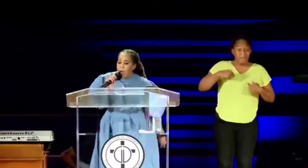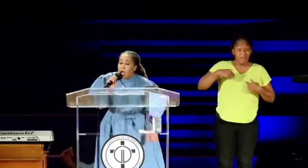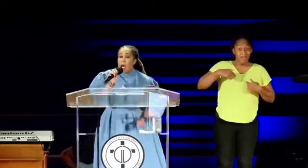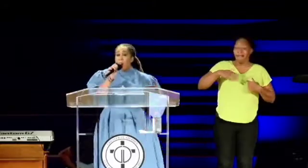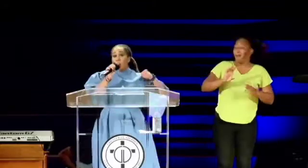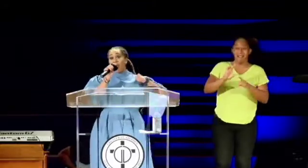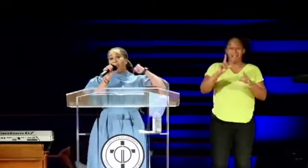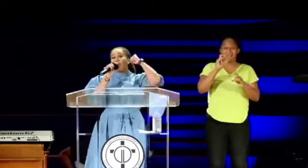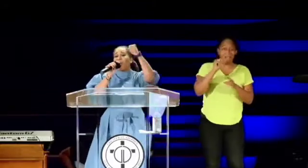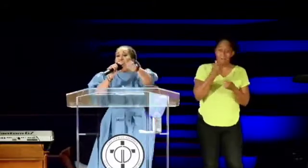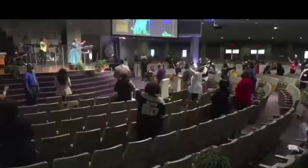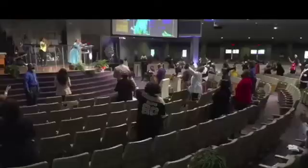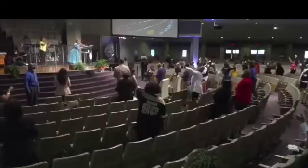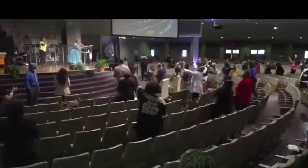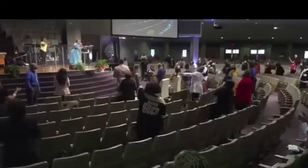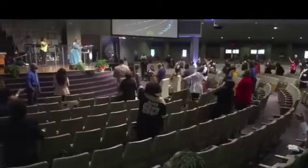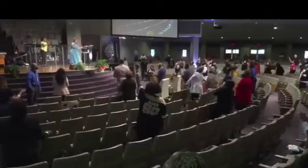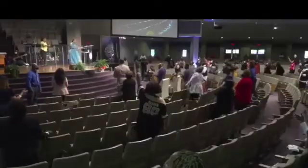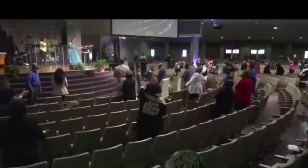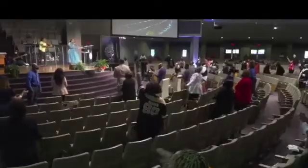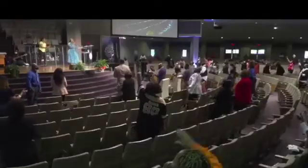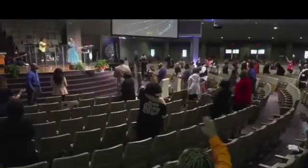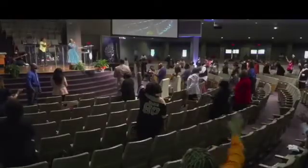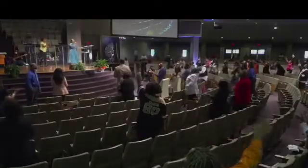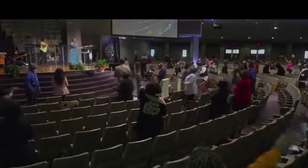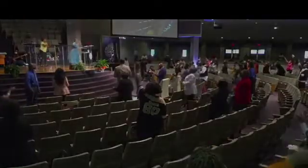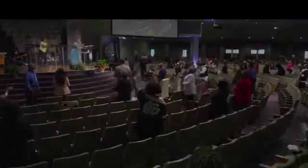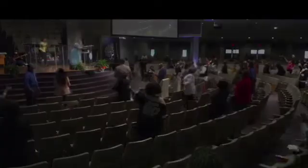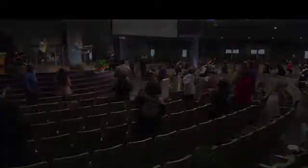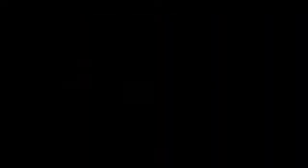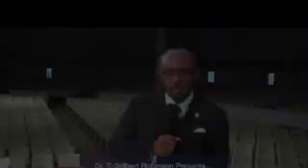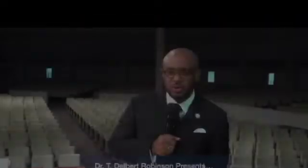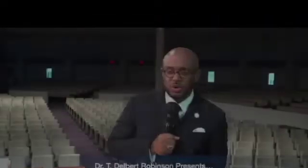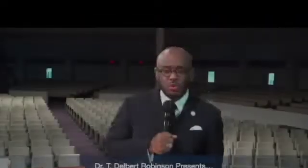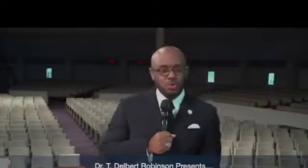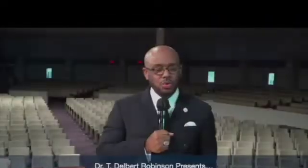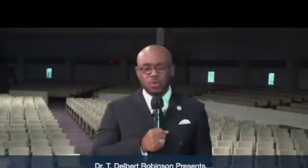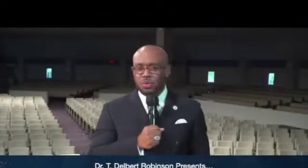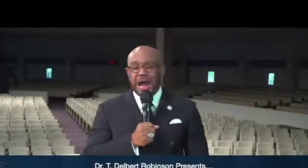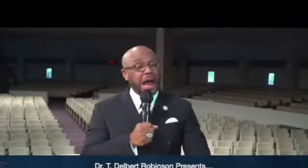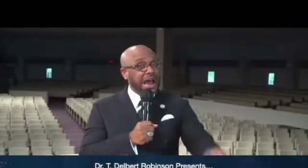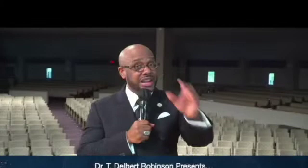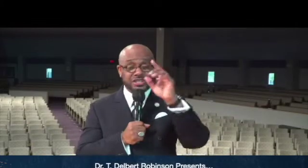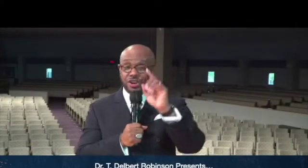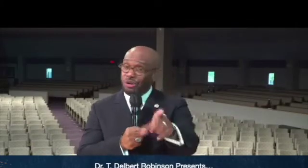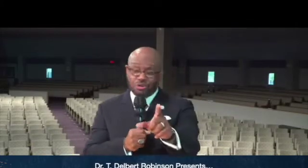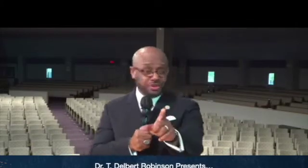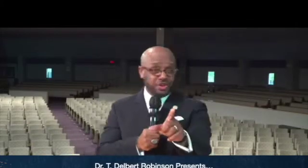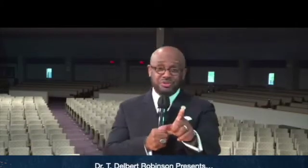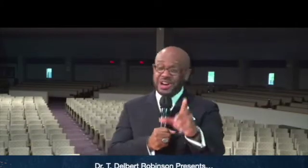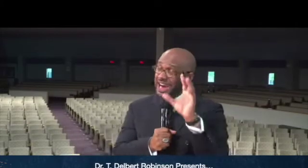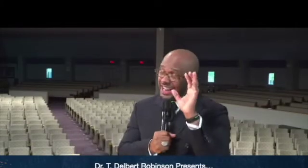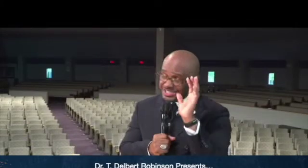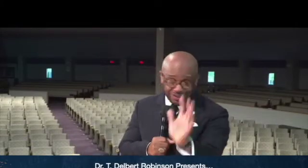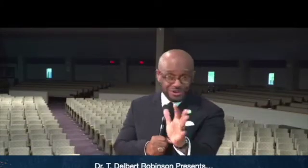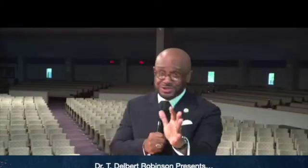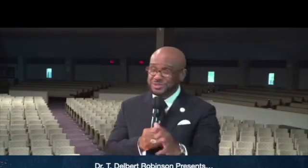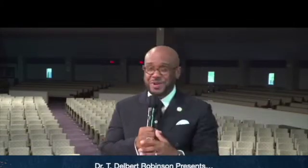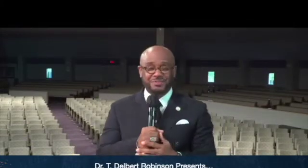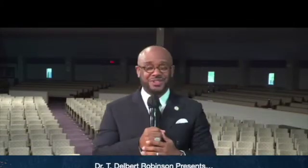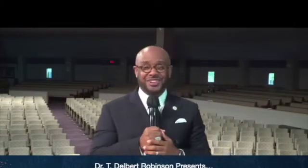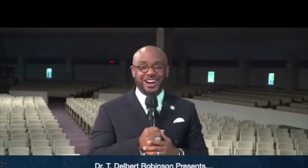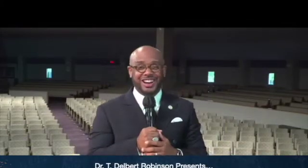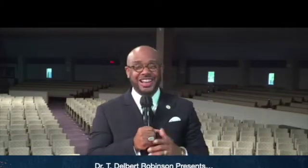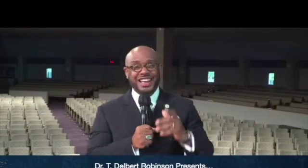pastor. Come on, begin fighting in the spirit. Begin fighting your battle. I told you, I told